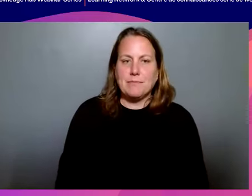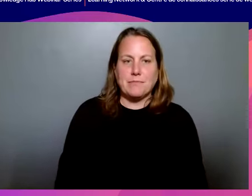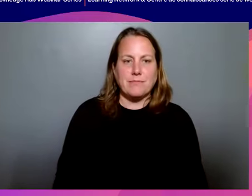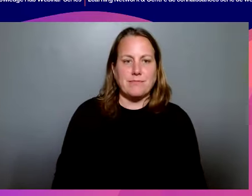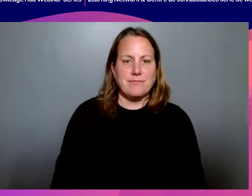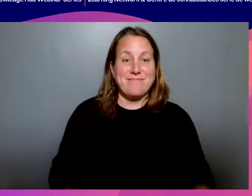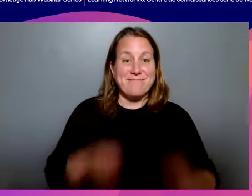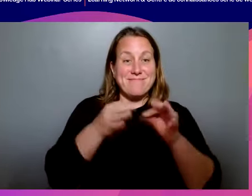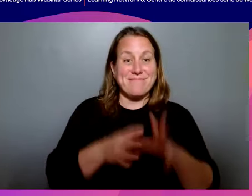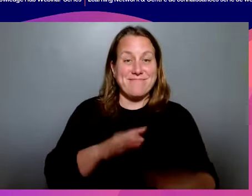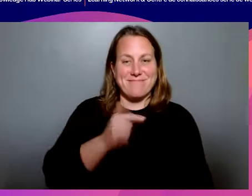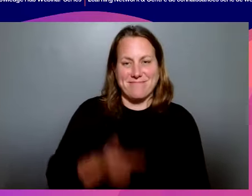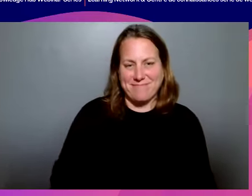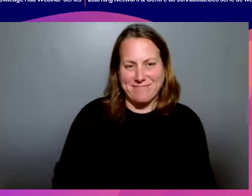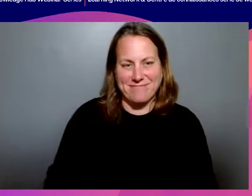Thank you.